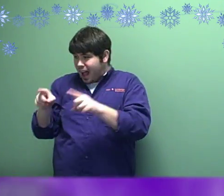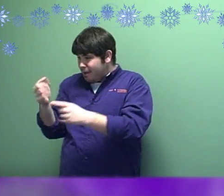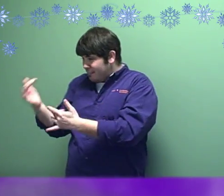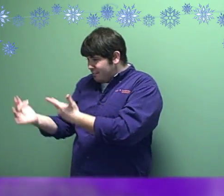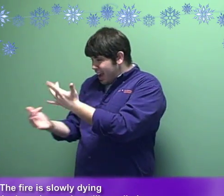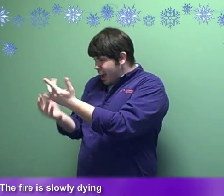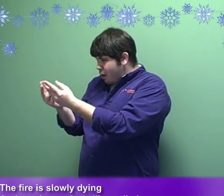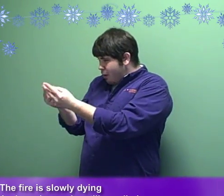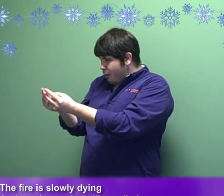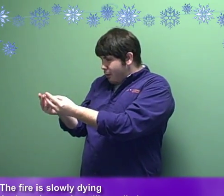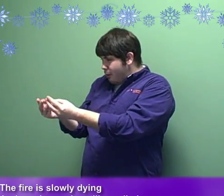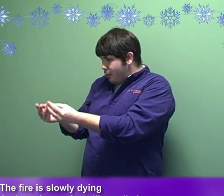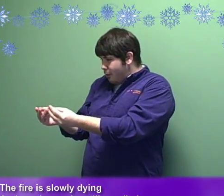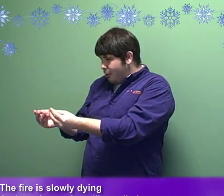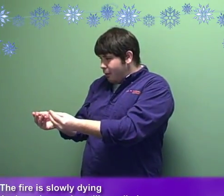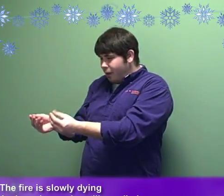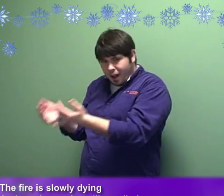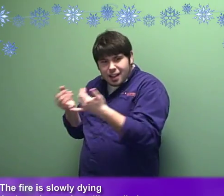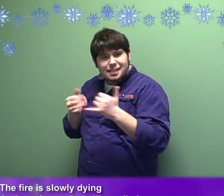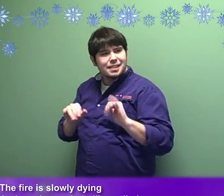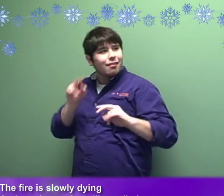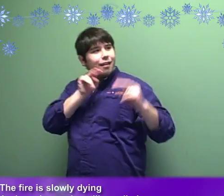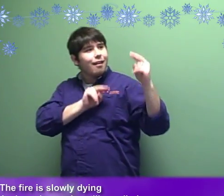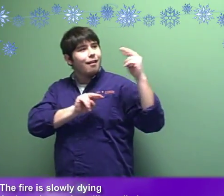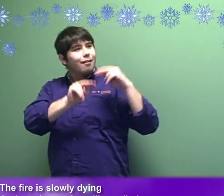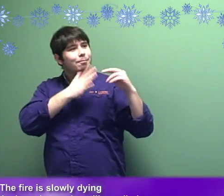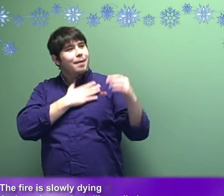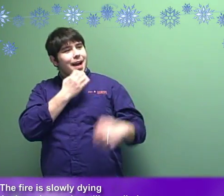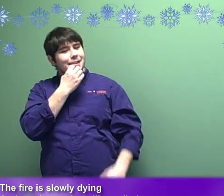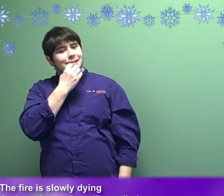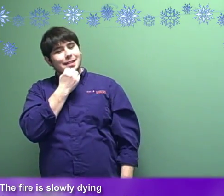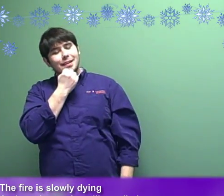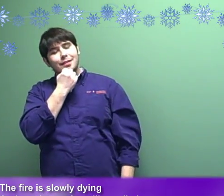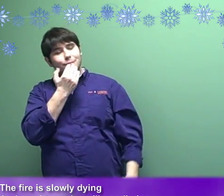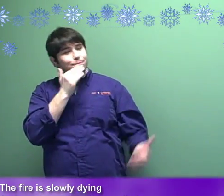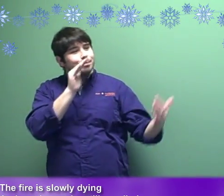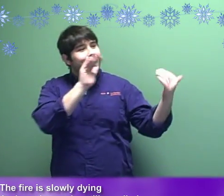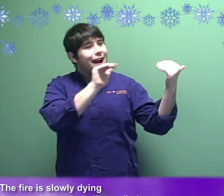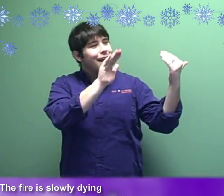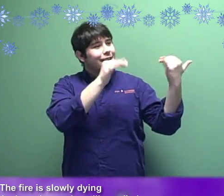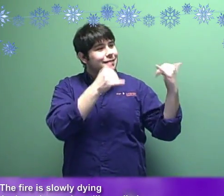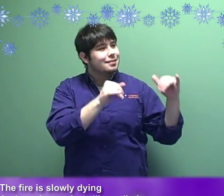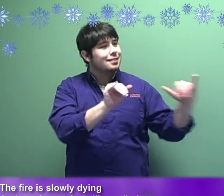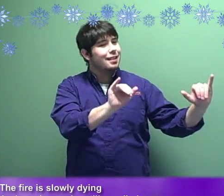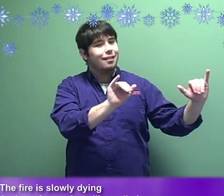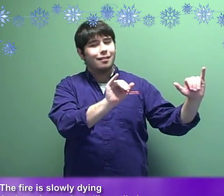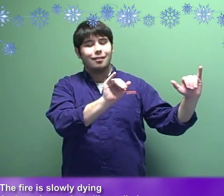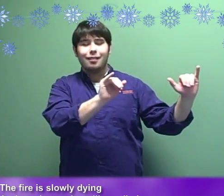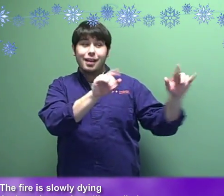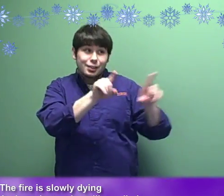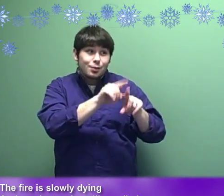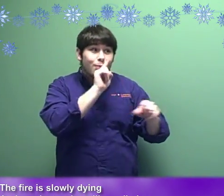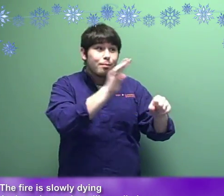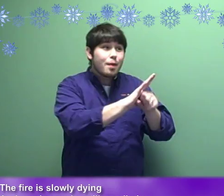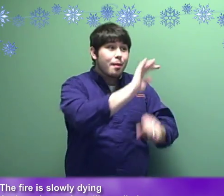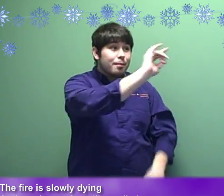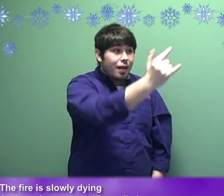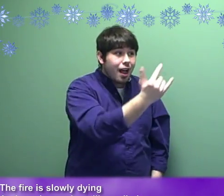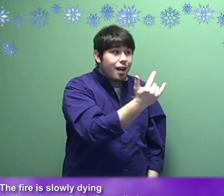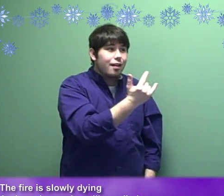is slowly dying, and my dear, we're still good-bye. But as long as you love me